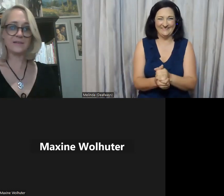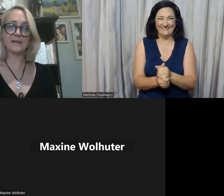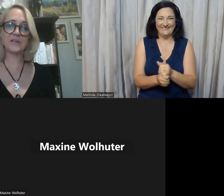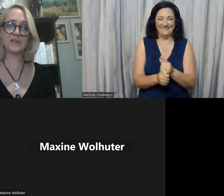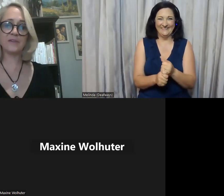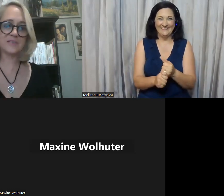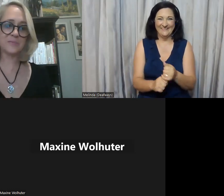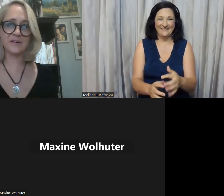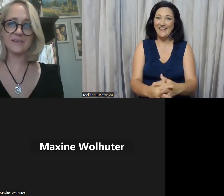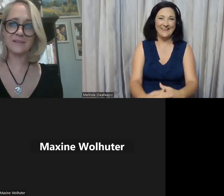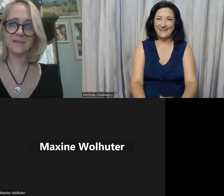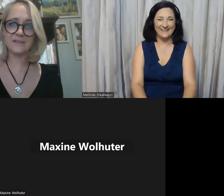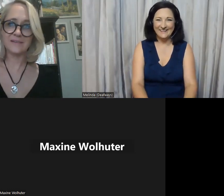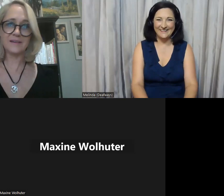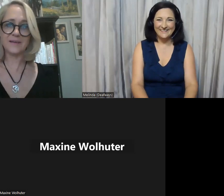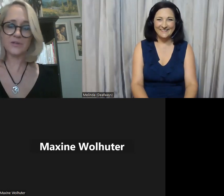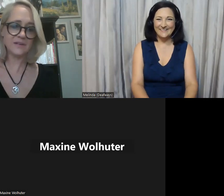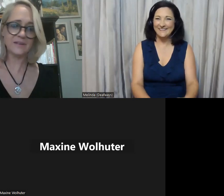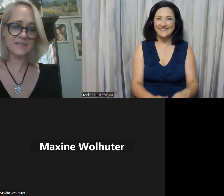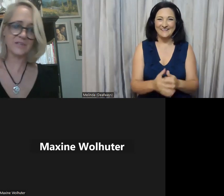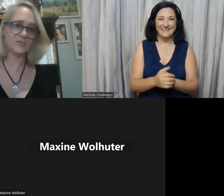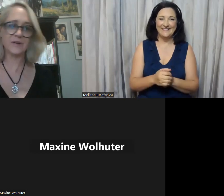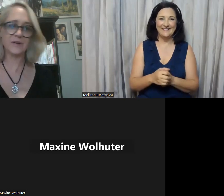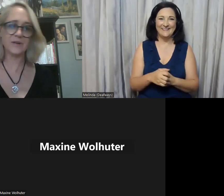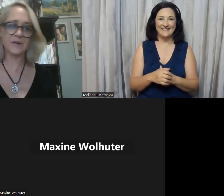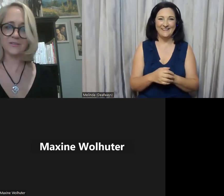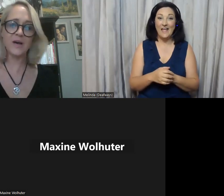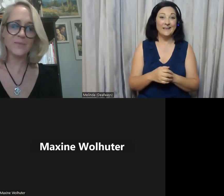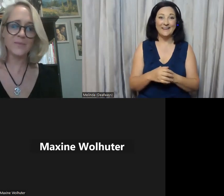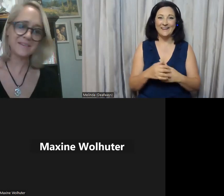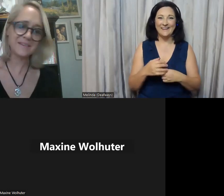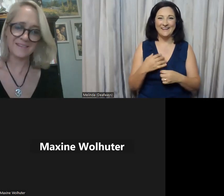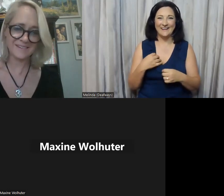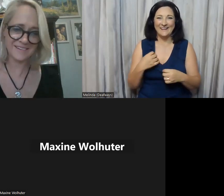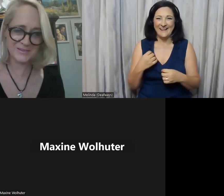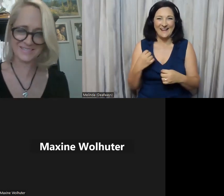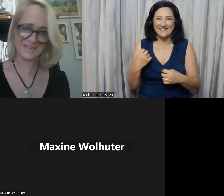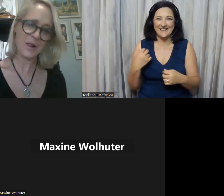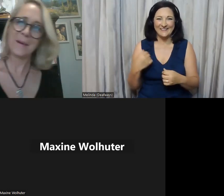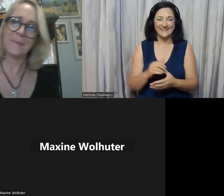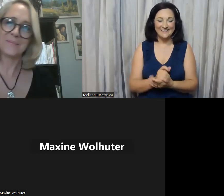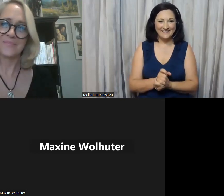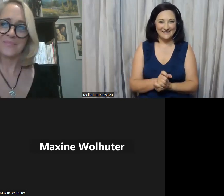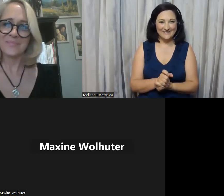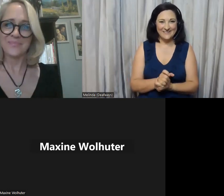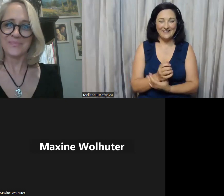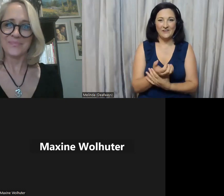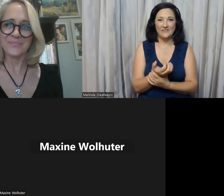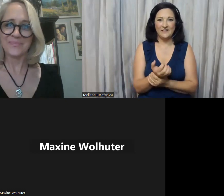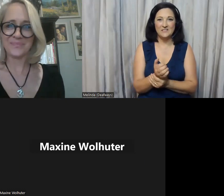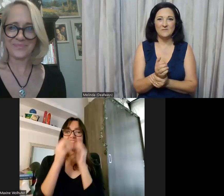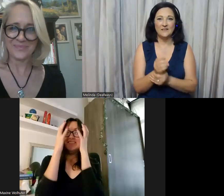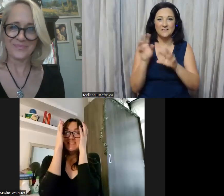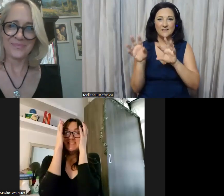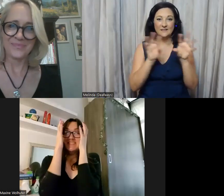al. Jy daai deel. Ja, jy moet daai deel insit dat ek so in te kere gaan nie so. Nee. Ek sal nie. Dan sê ek